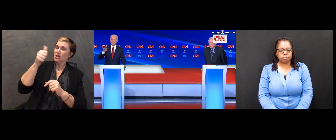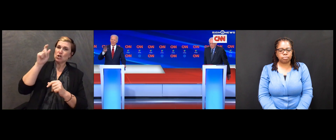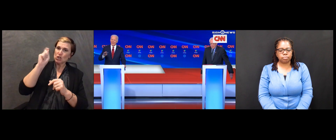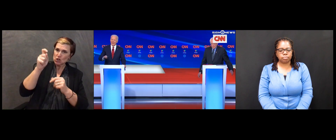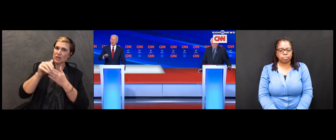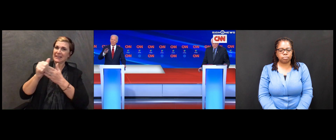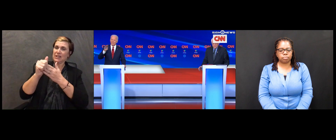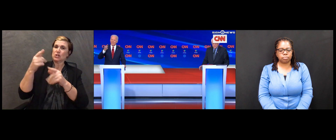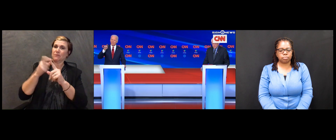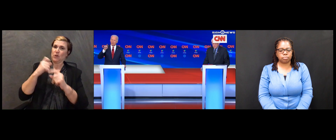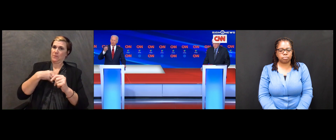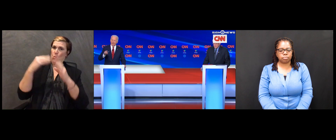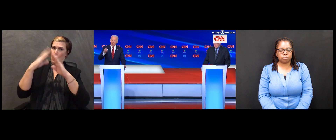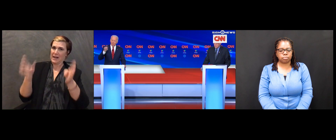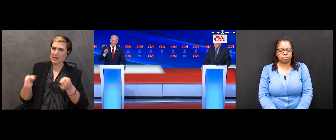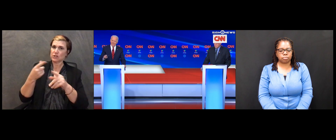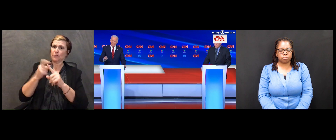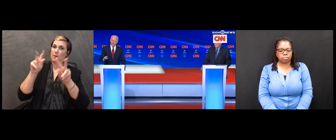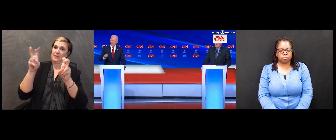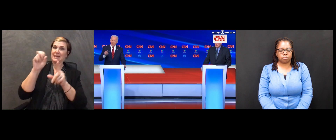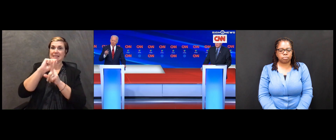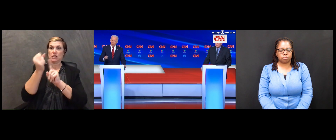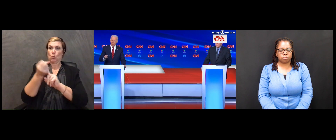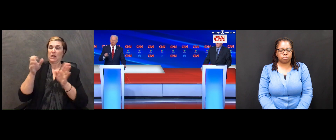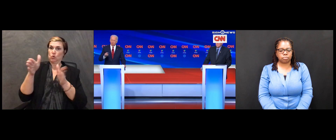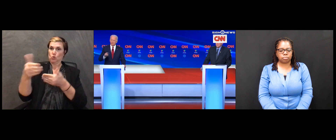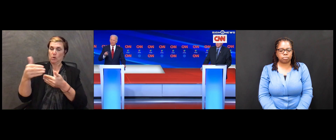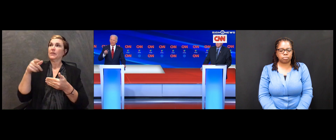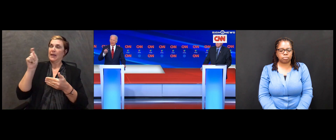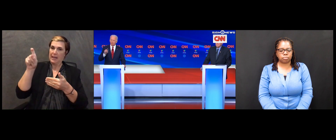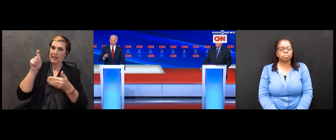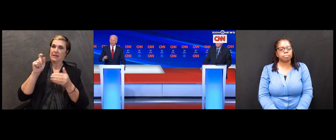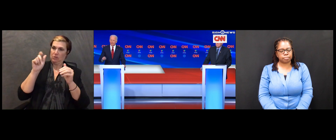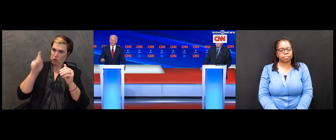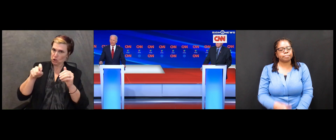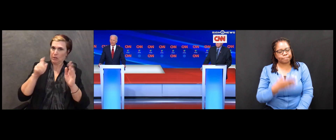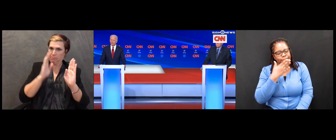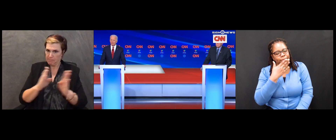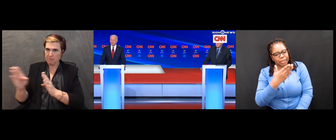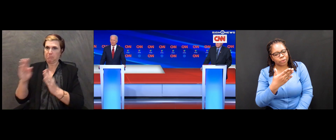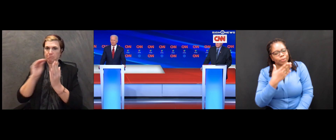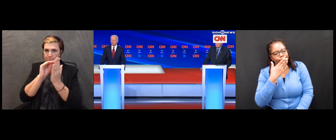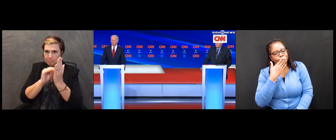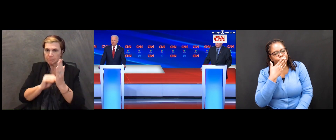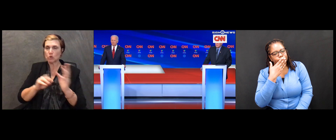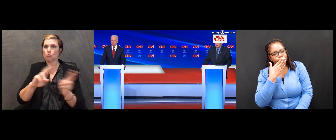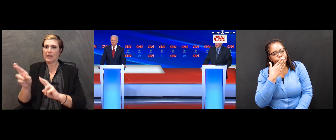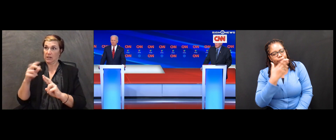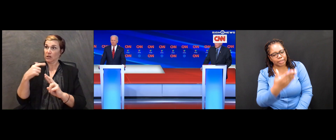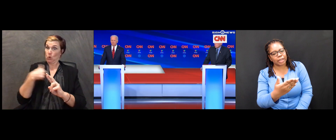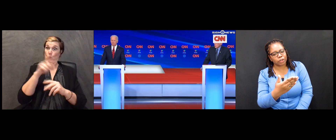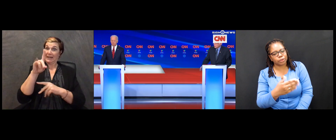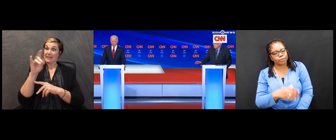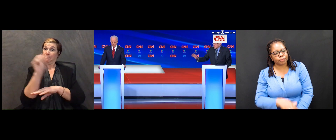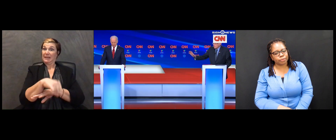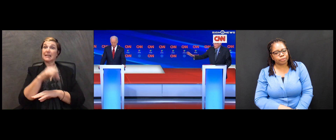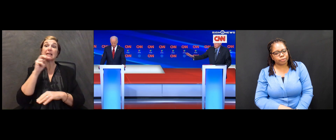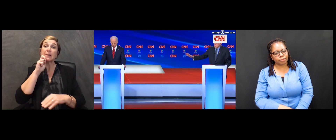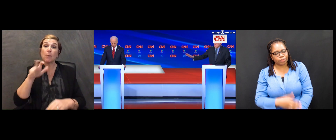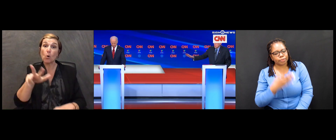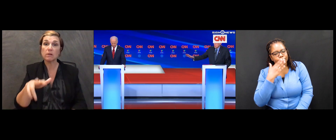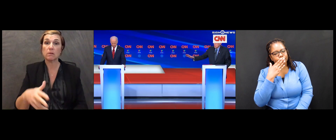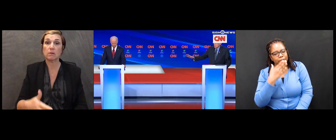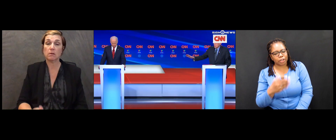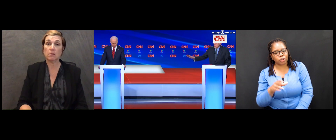Room, laying out in detail like we did in the Ebola crisis, and we beat it. Thank you. Senator Sanders, your response? Well, first of